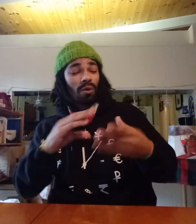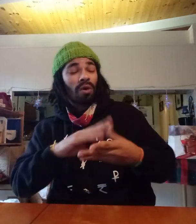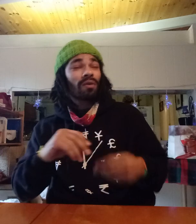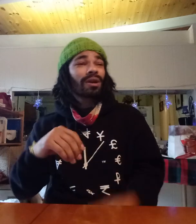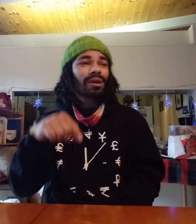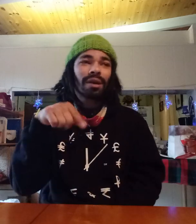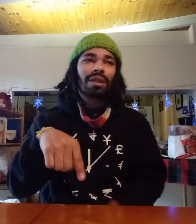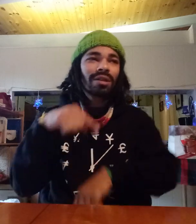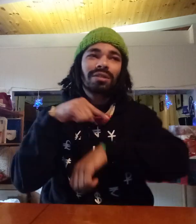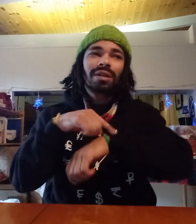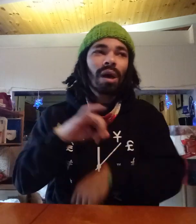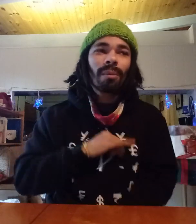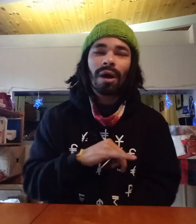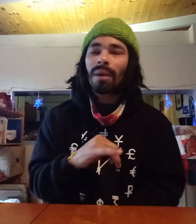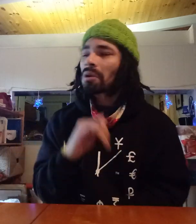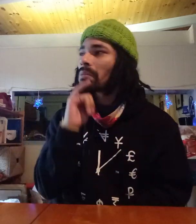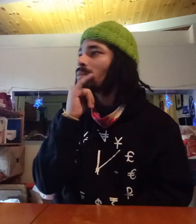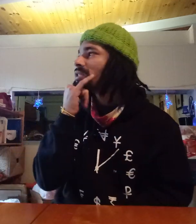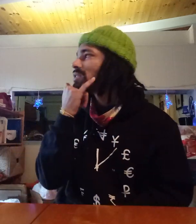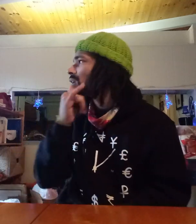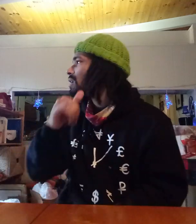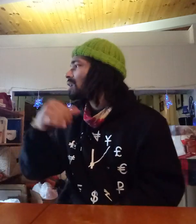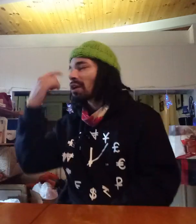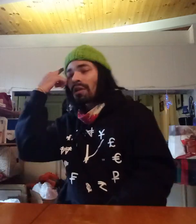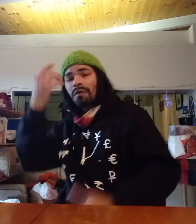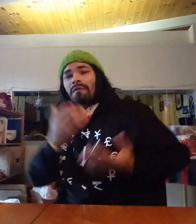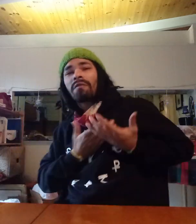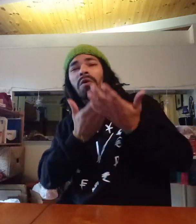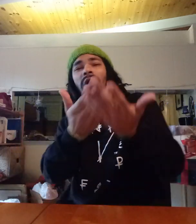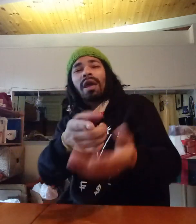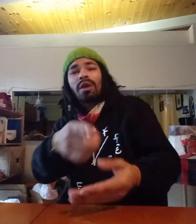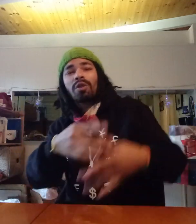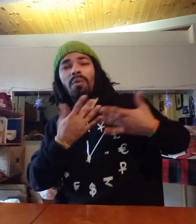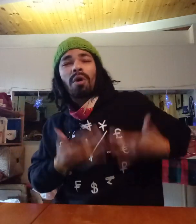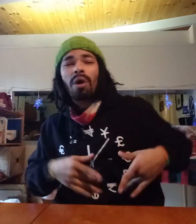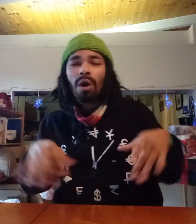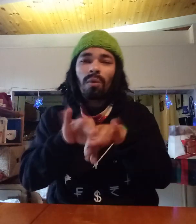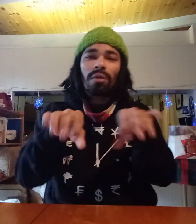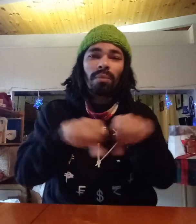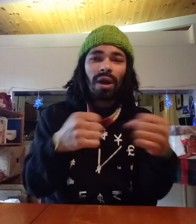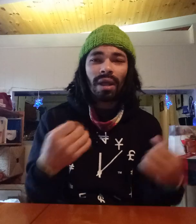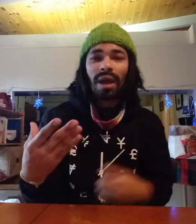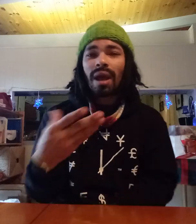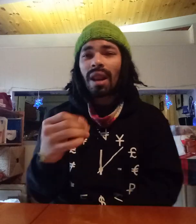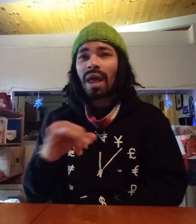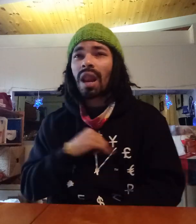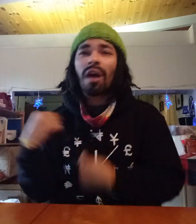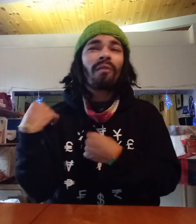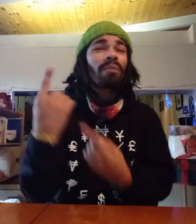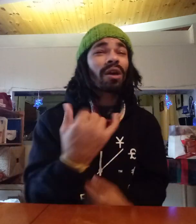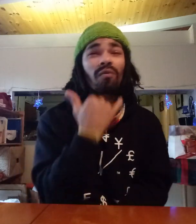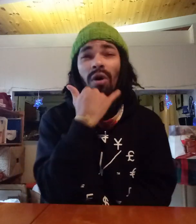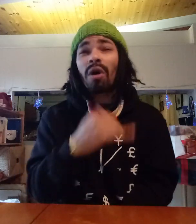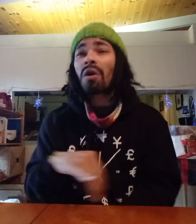story. And this time I'm mistaken. For having your heart was breaking. And I've been wrong.